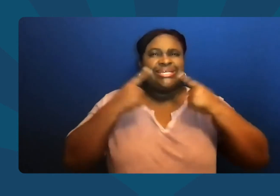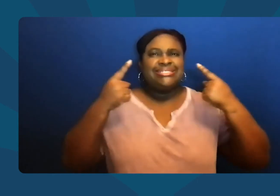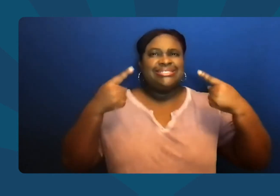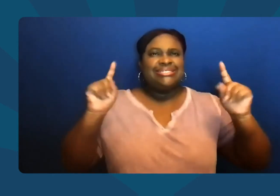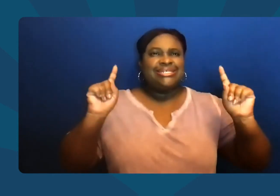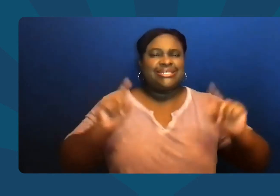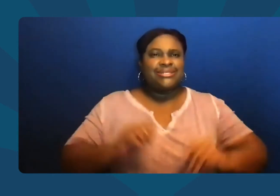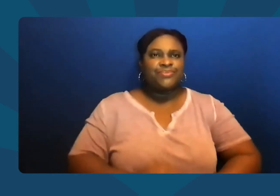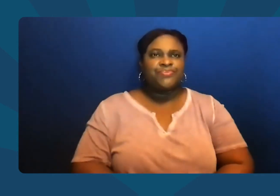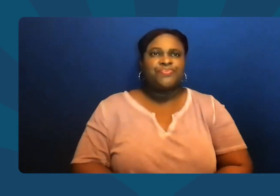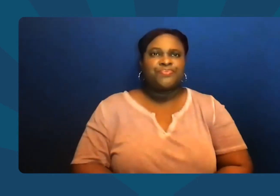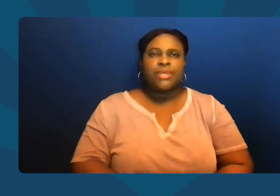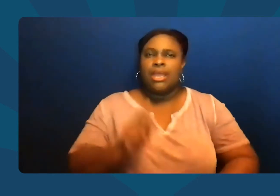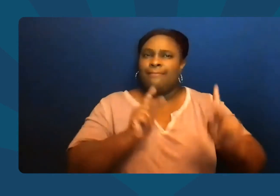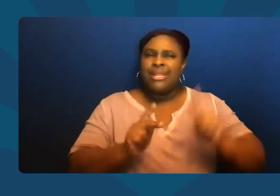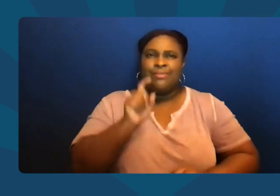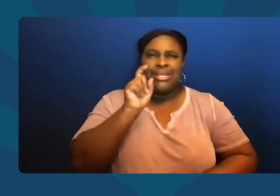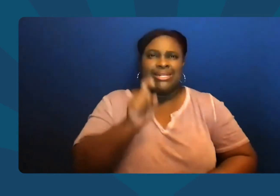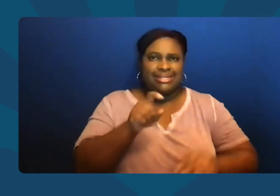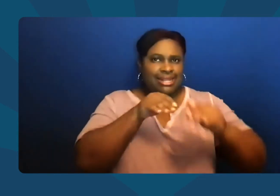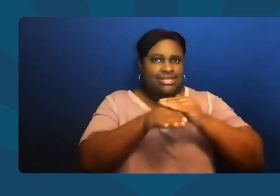children succeed.